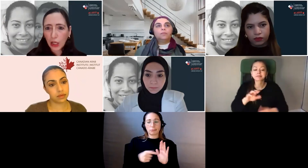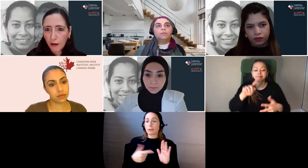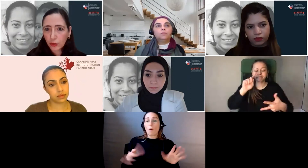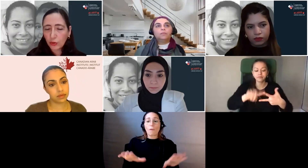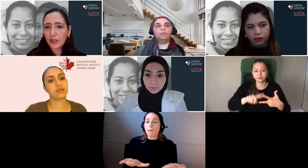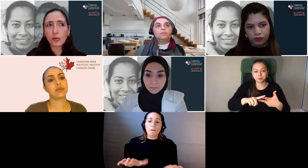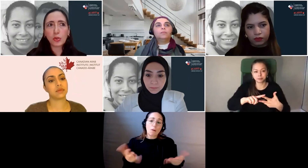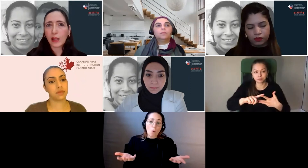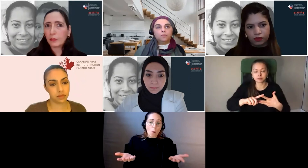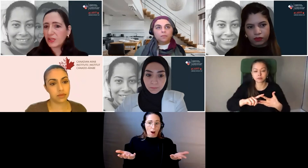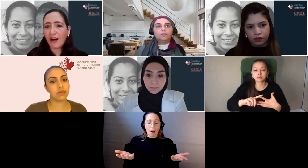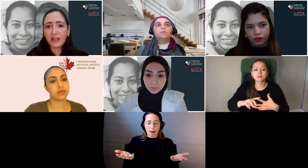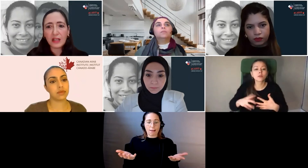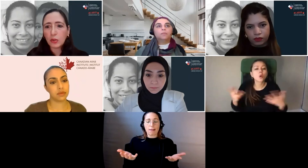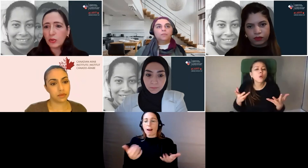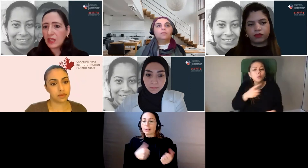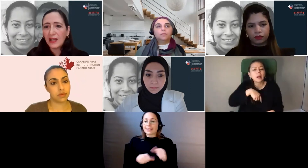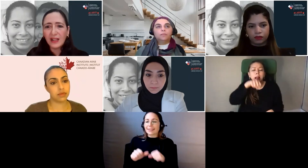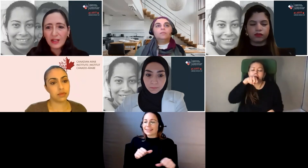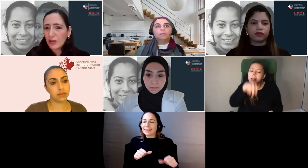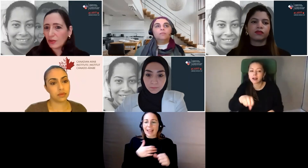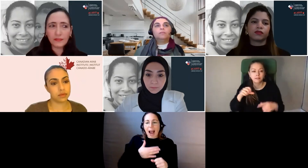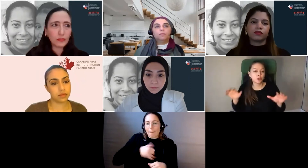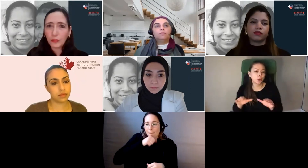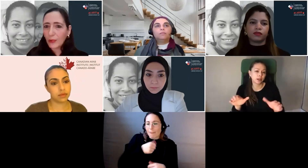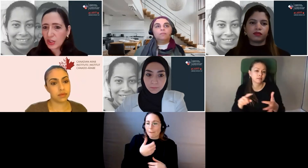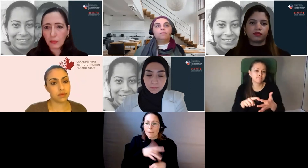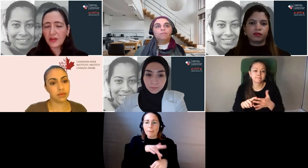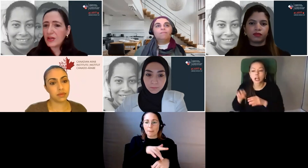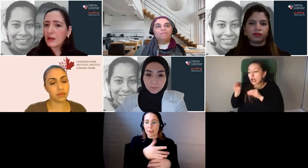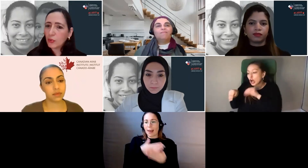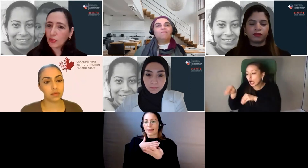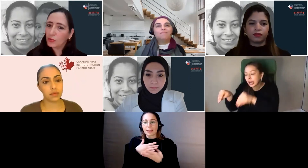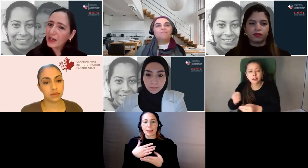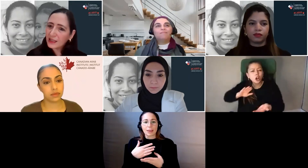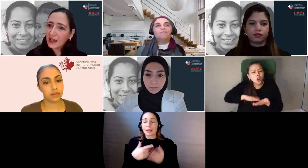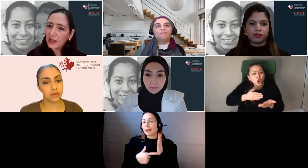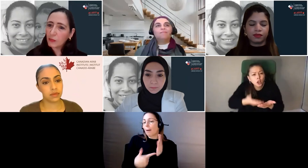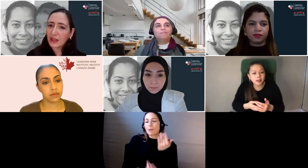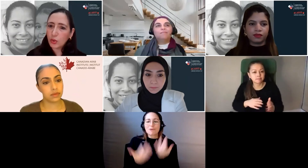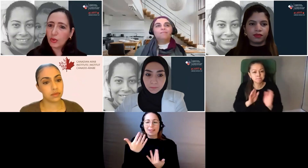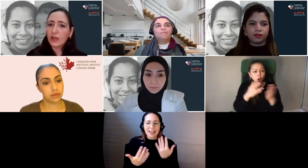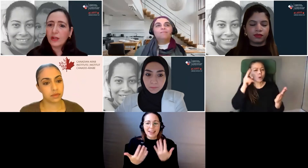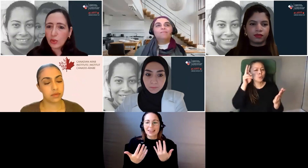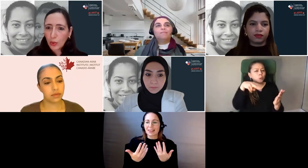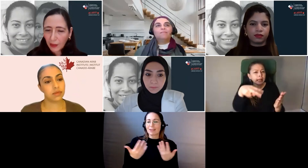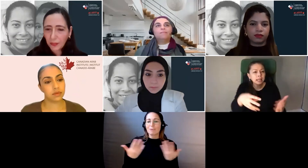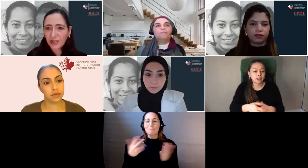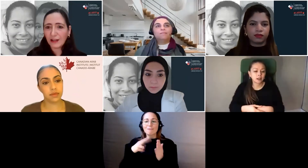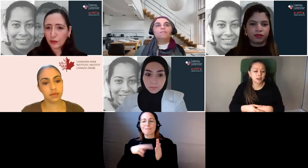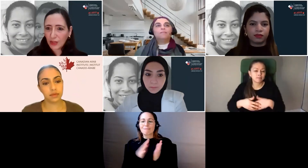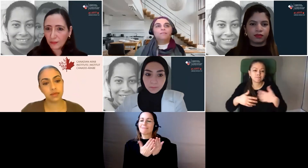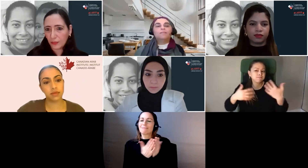we love to do that is going to help us? Gardening, cooking, watching a movie, reading a book. What is that we can do to